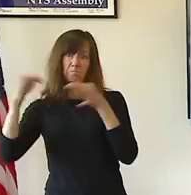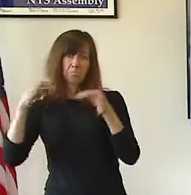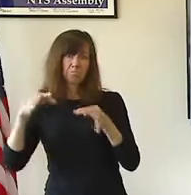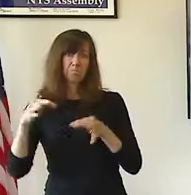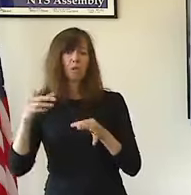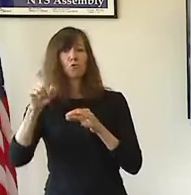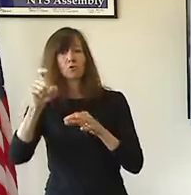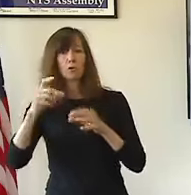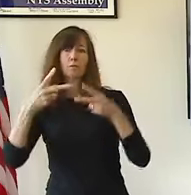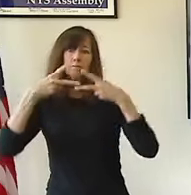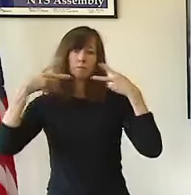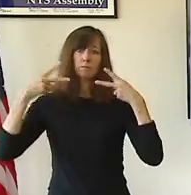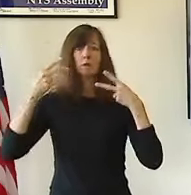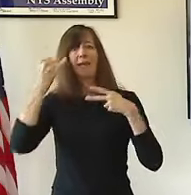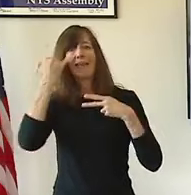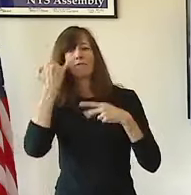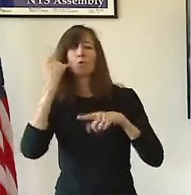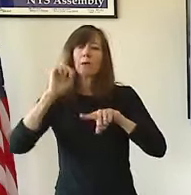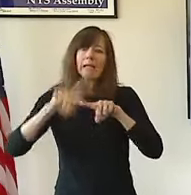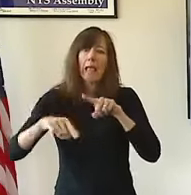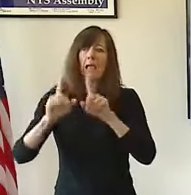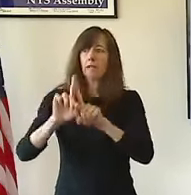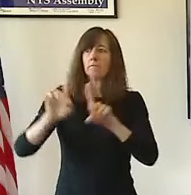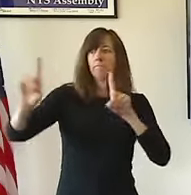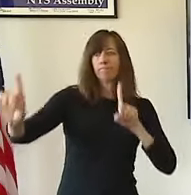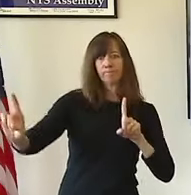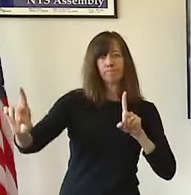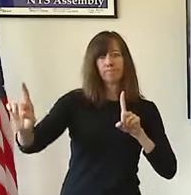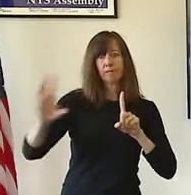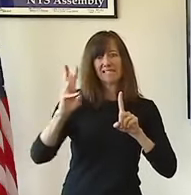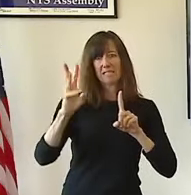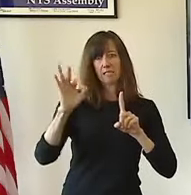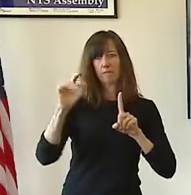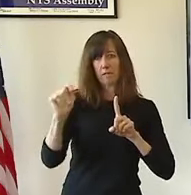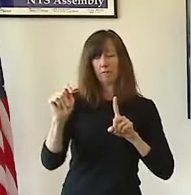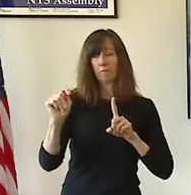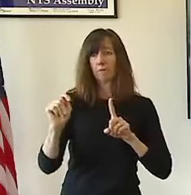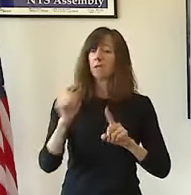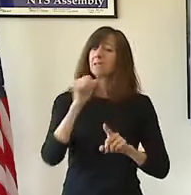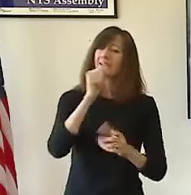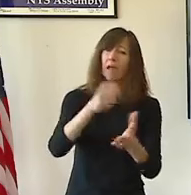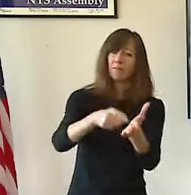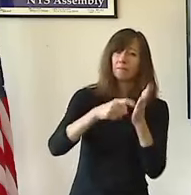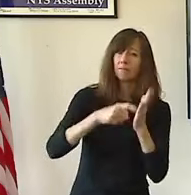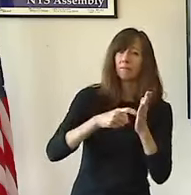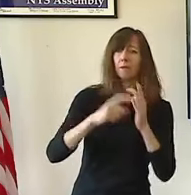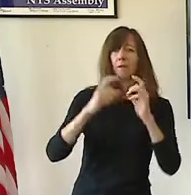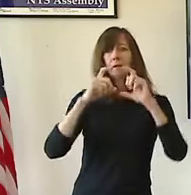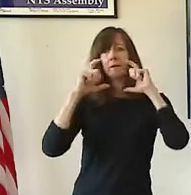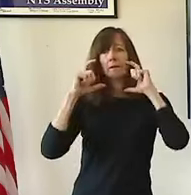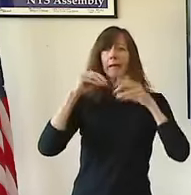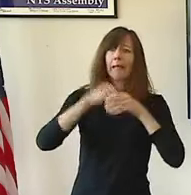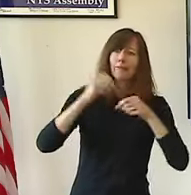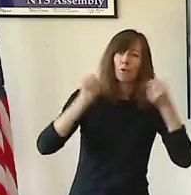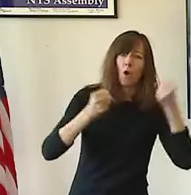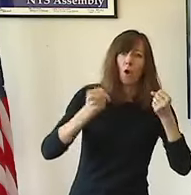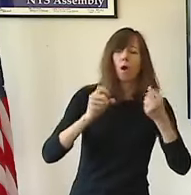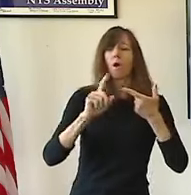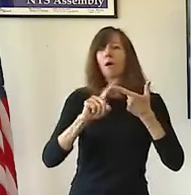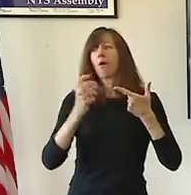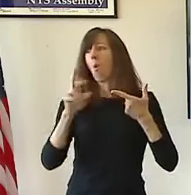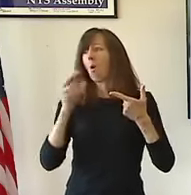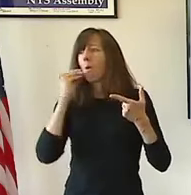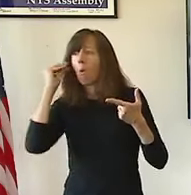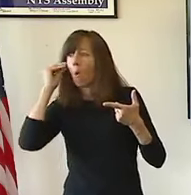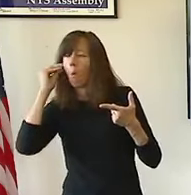distance. That is not a mandate that you wear a mask in your car. It is not a mandate that you wear a mask at home. It isn't a mandate that you even wear a